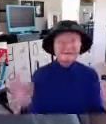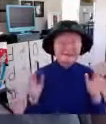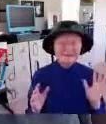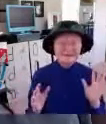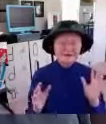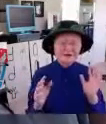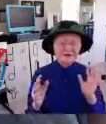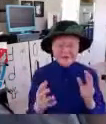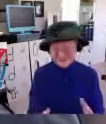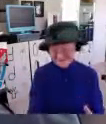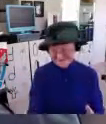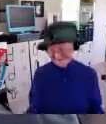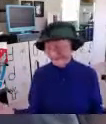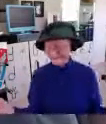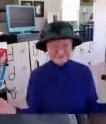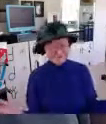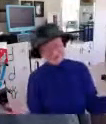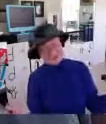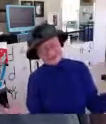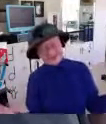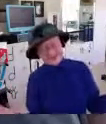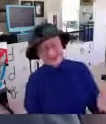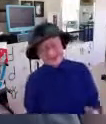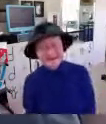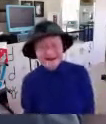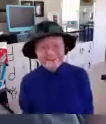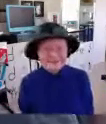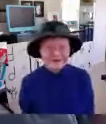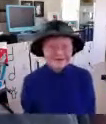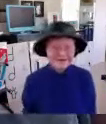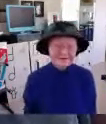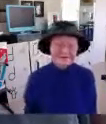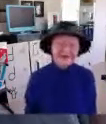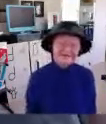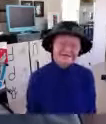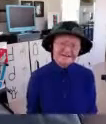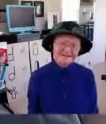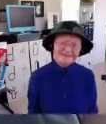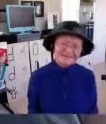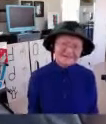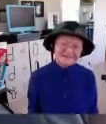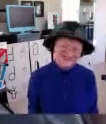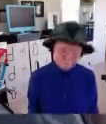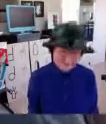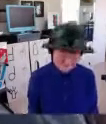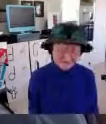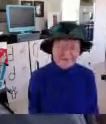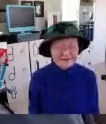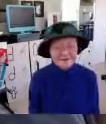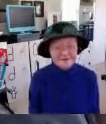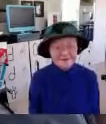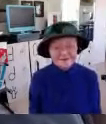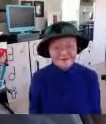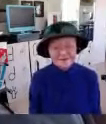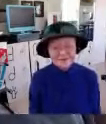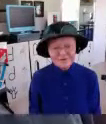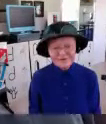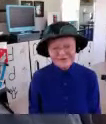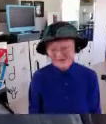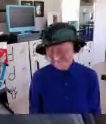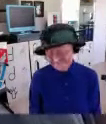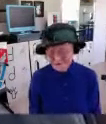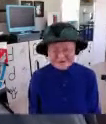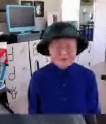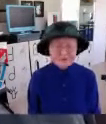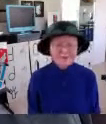and then now we're in a new phase because I'm involved now. Wow, I'm very excited, Rachel. I want to thank you for wanting to